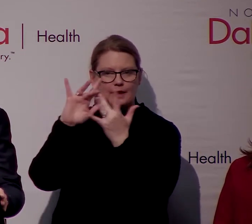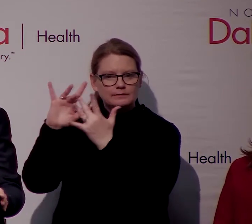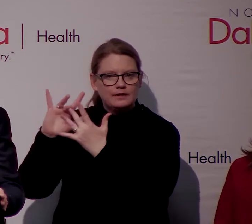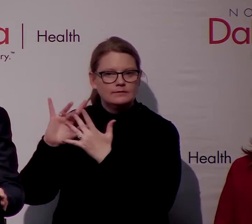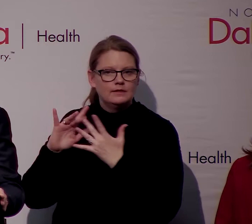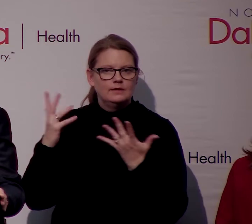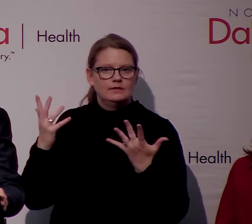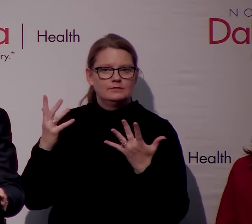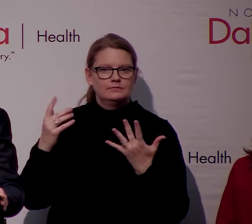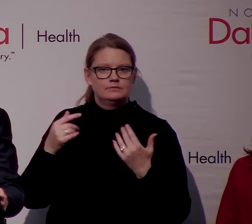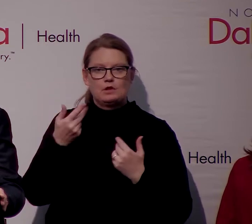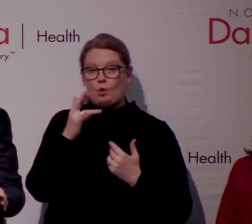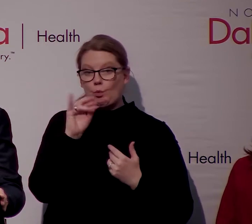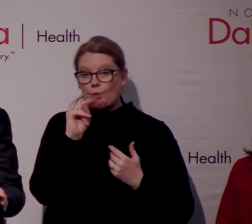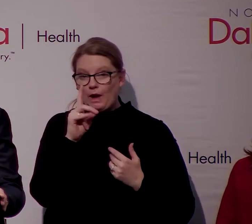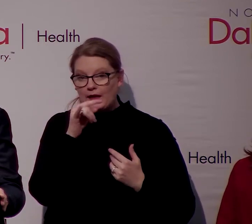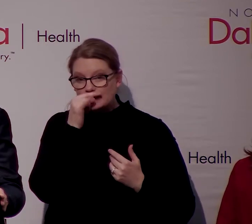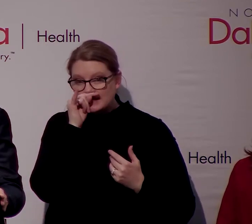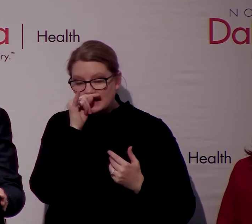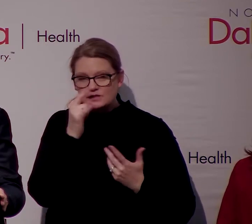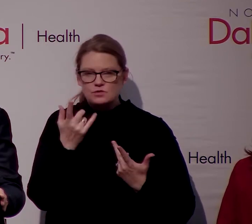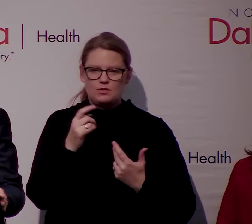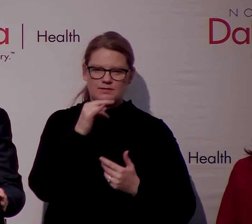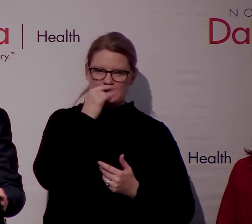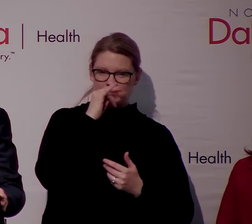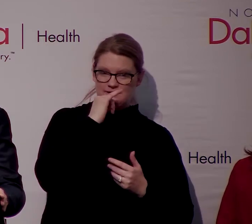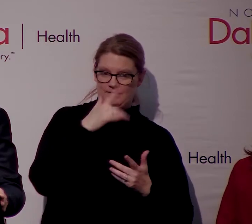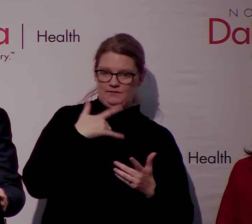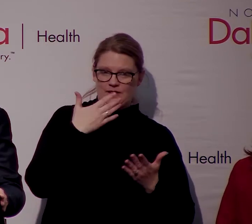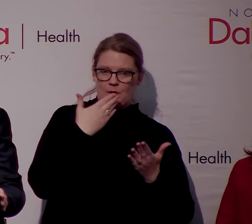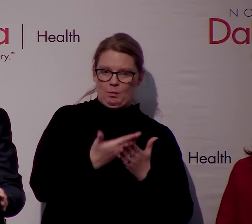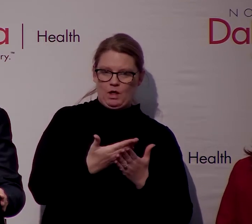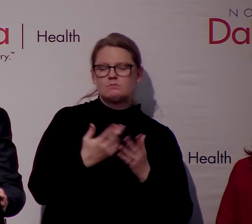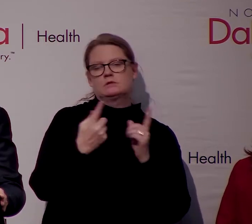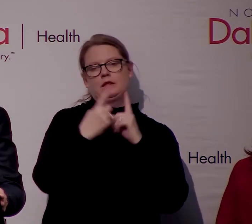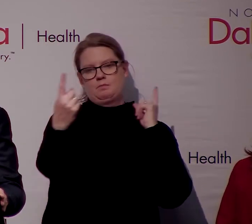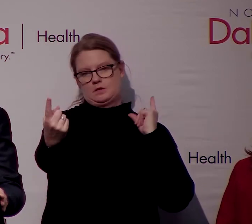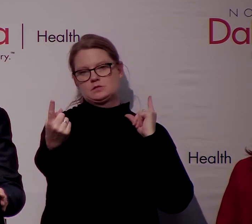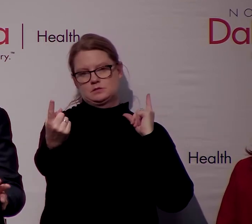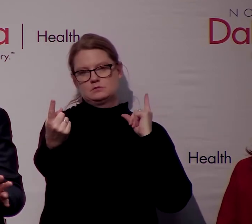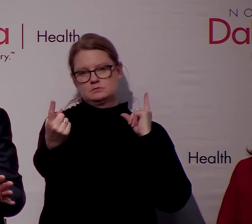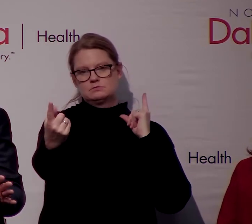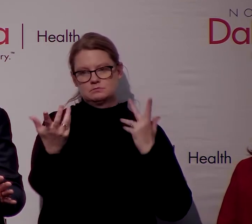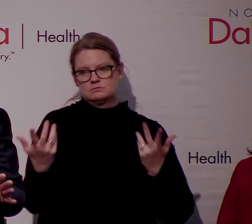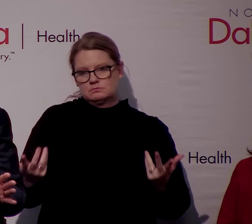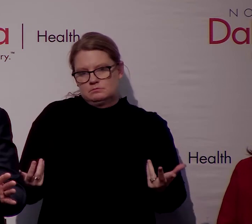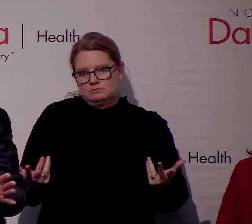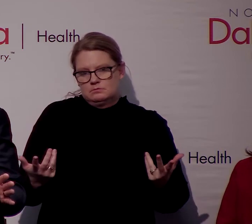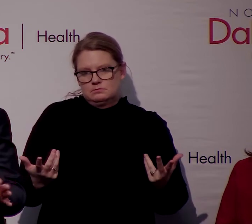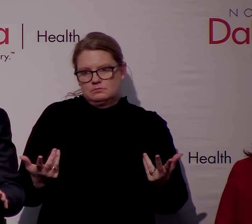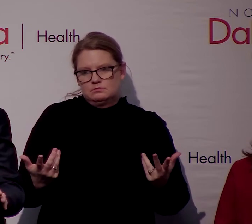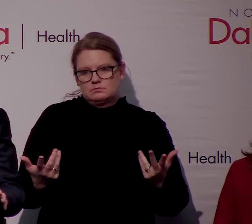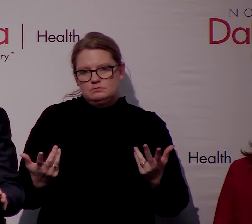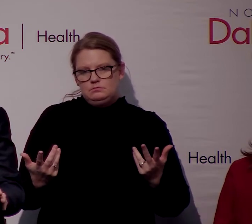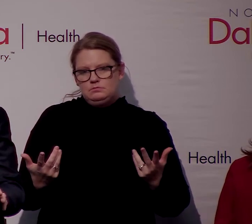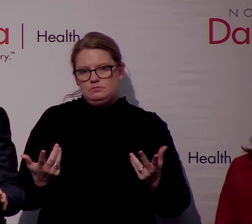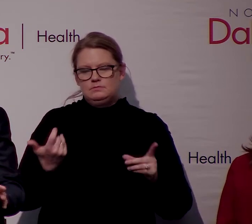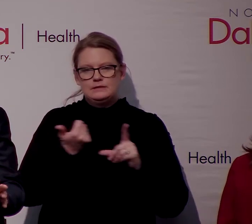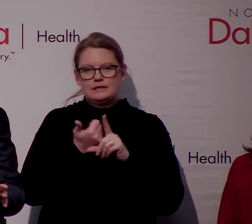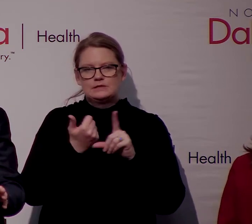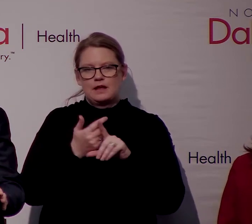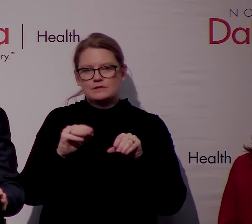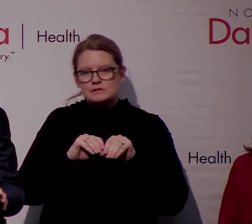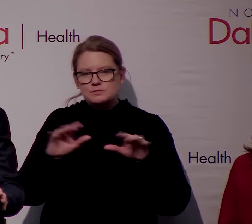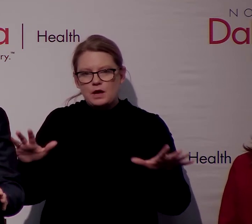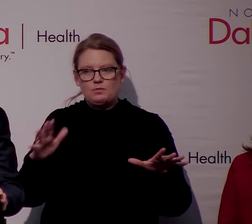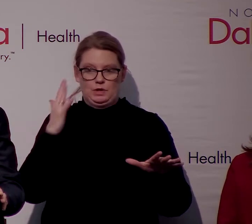got, grandkids or kids that aren't feeling well, they should, keep their distance. I think this is, again, it's spread. We know